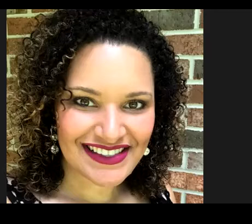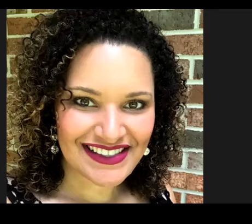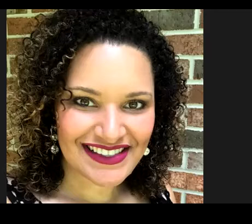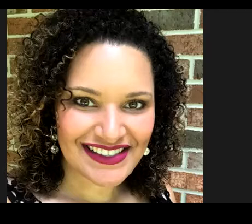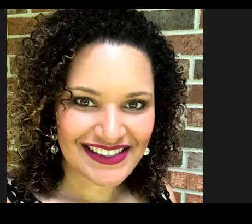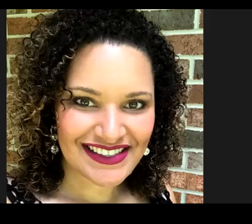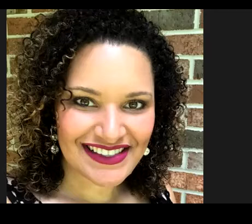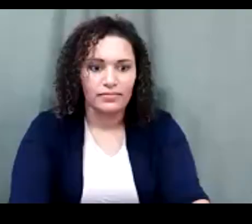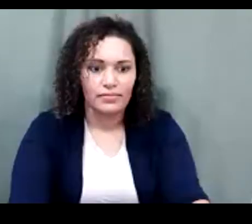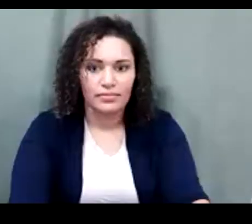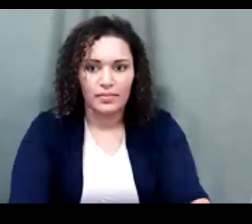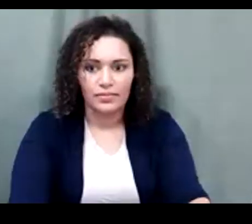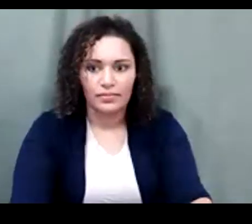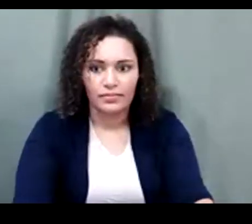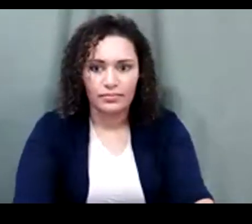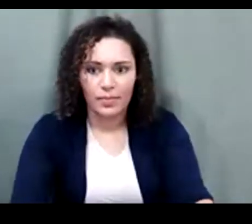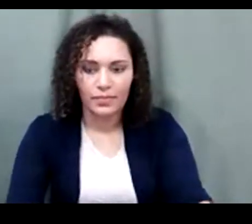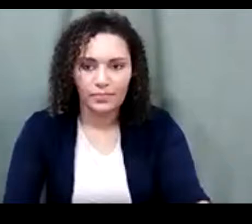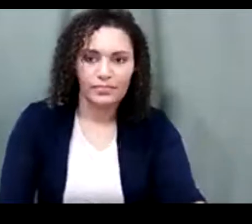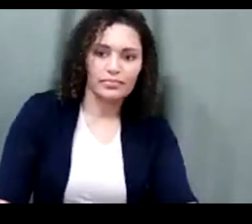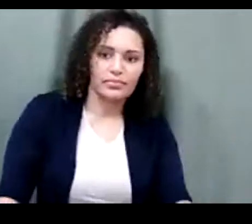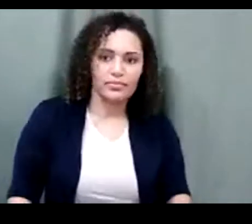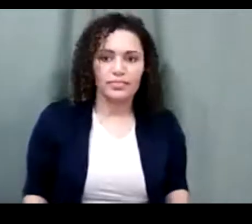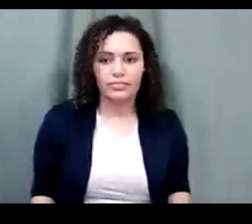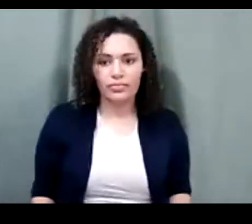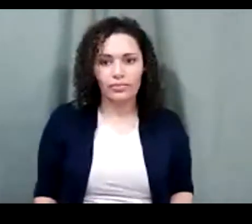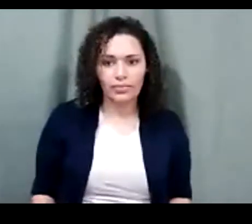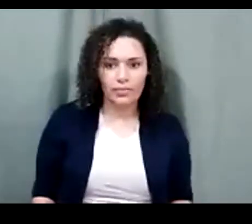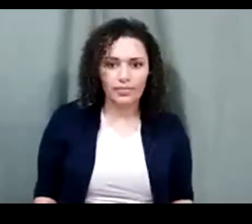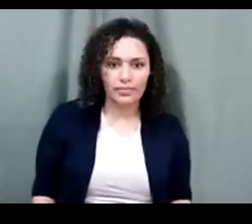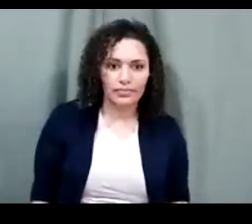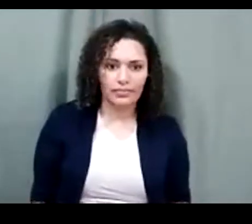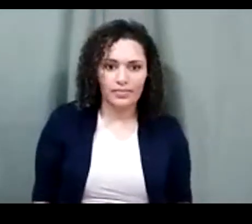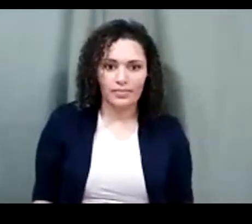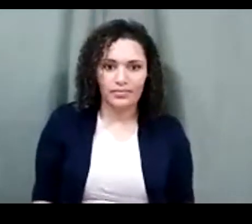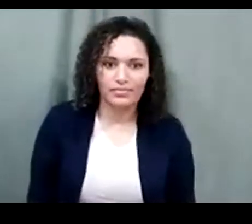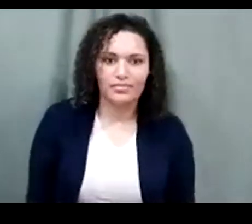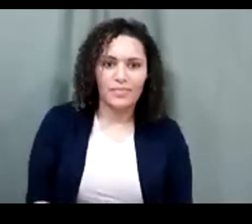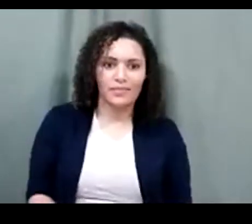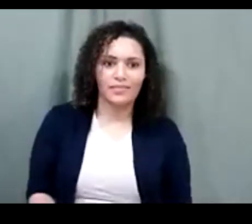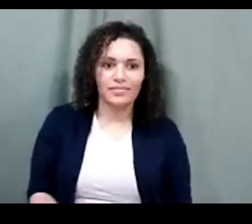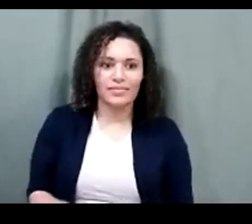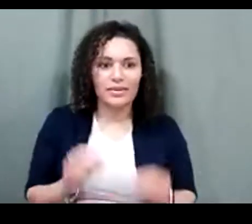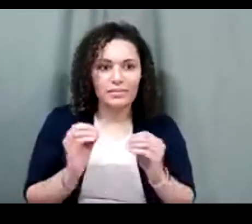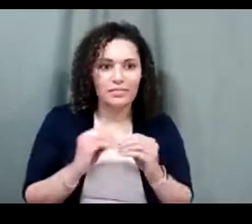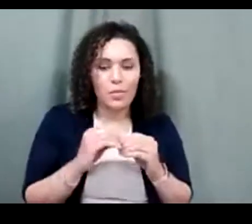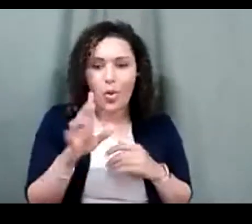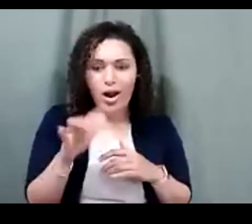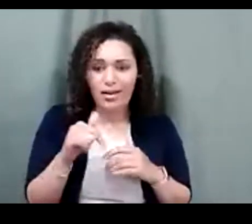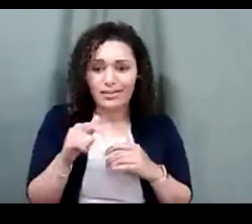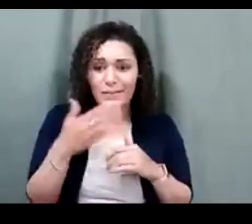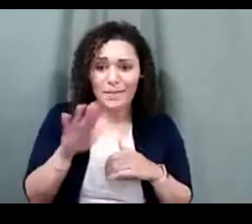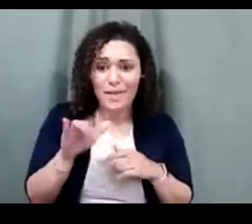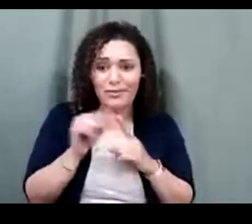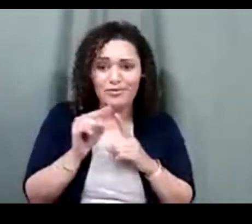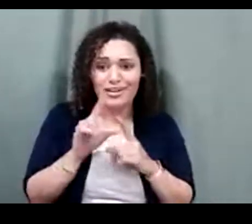Anyway, there you go. There were more naughty words involved in making this sweater than 5 kids of